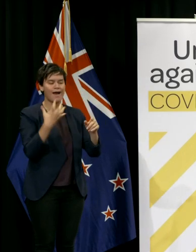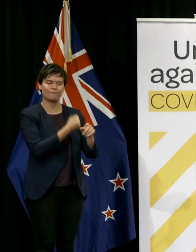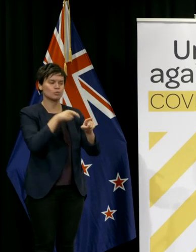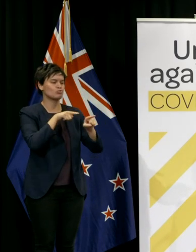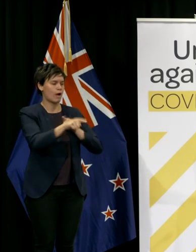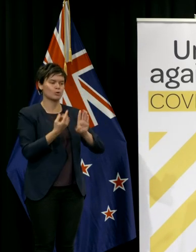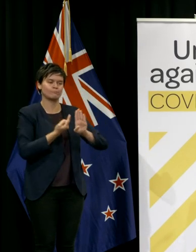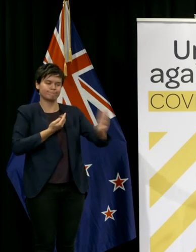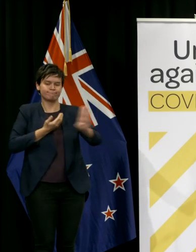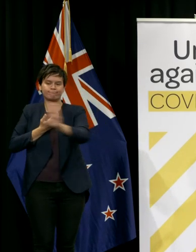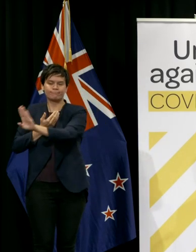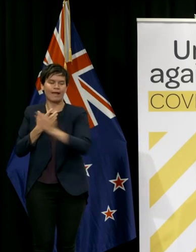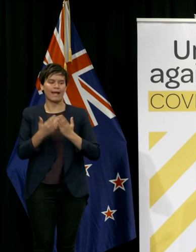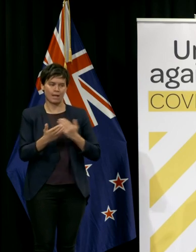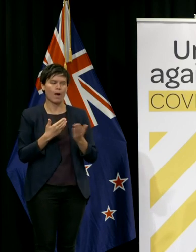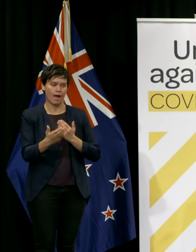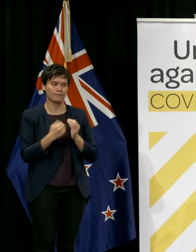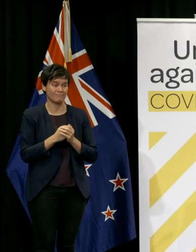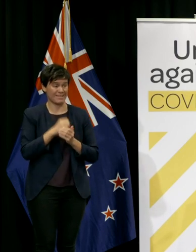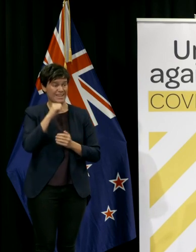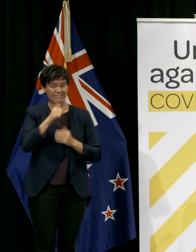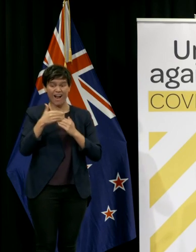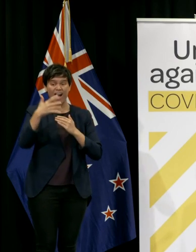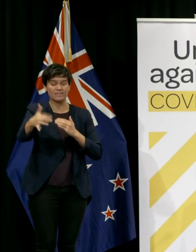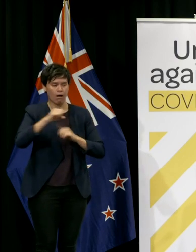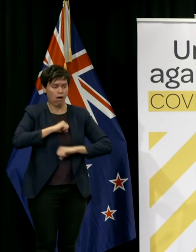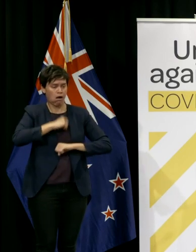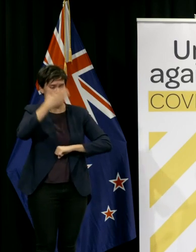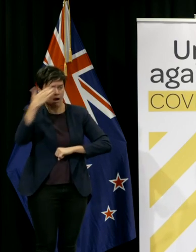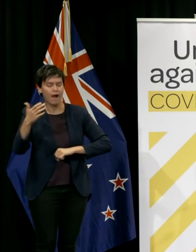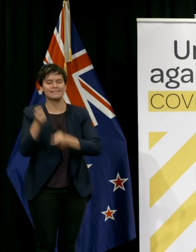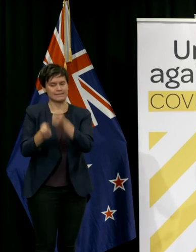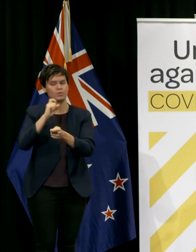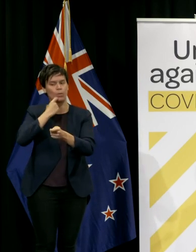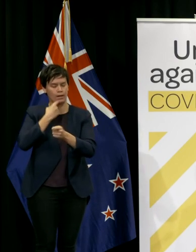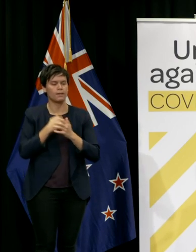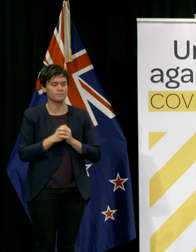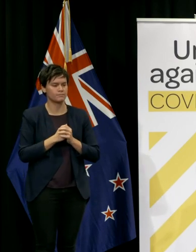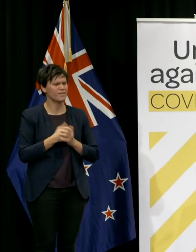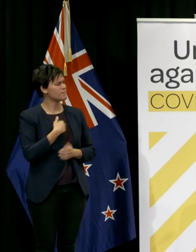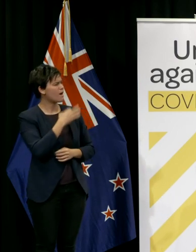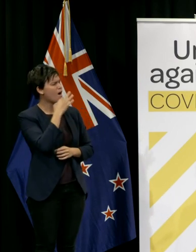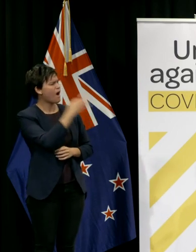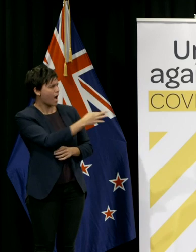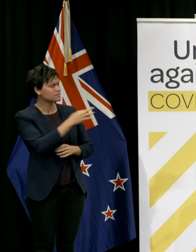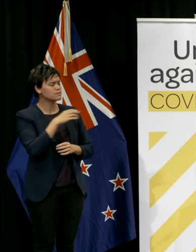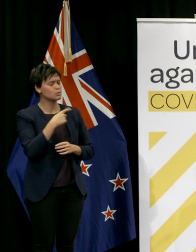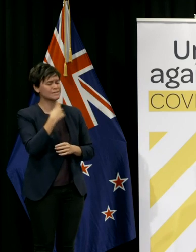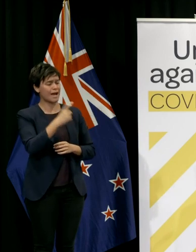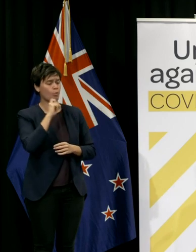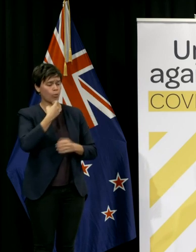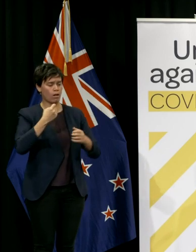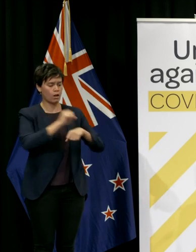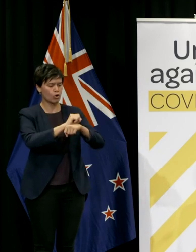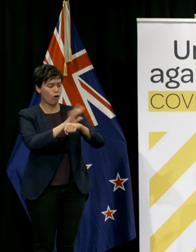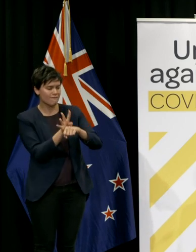then be tested. So the Prime Minister said yesterday we could see thousands of cases before the effects of the lockdown become apparent. Is